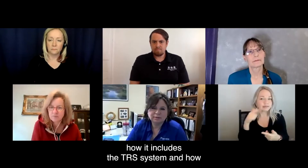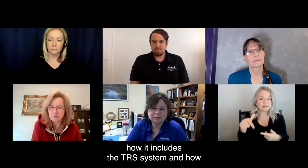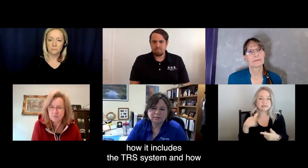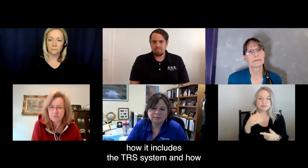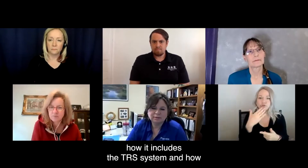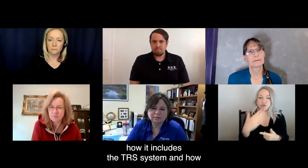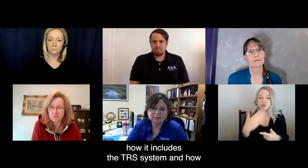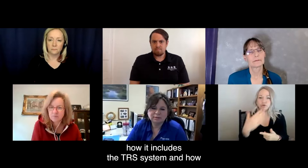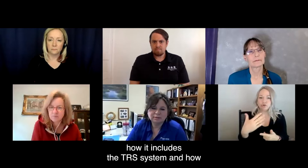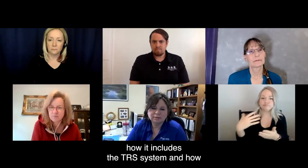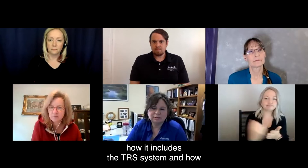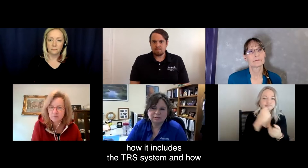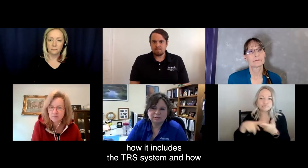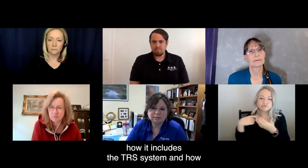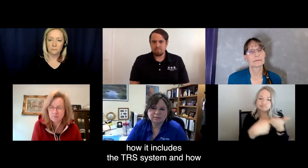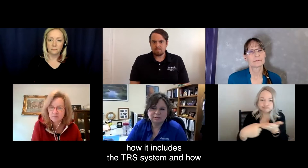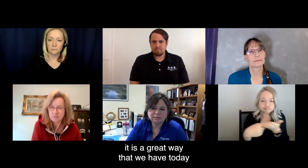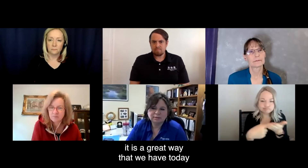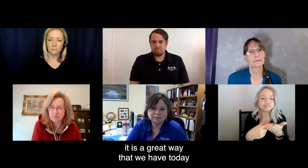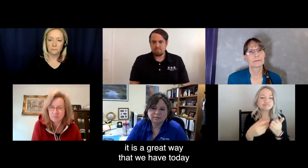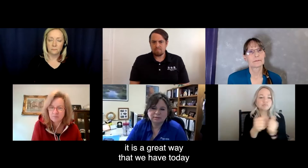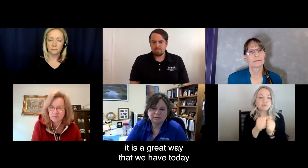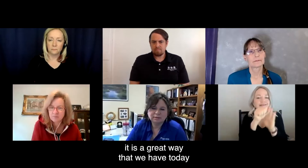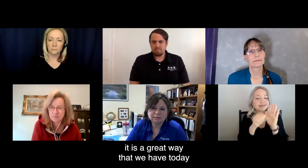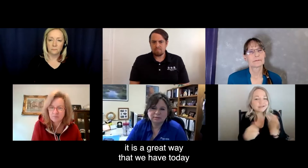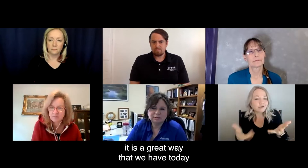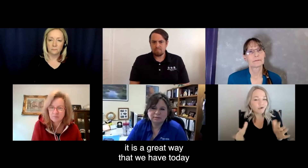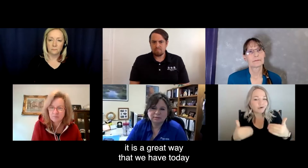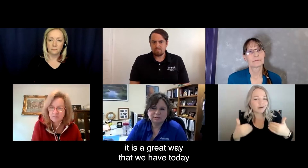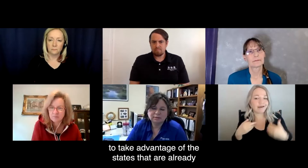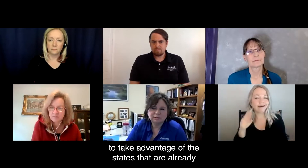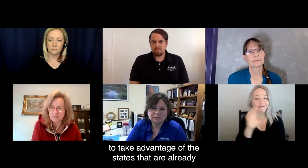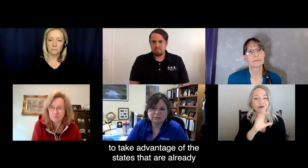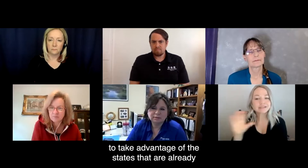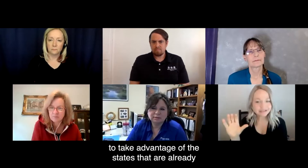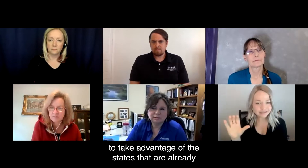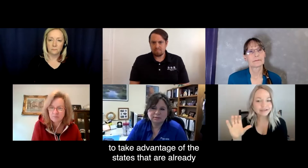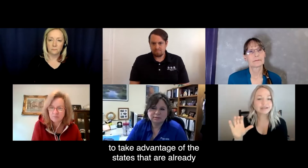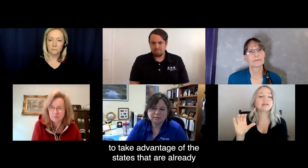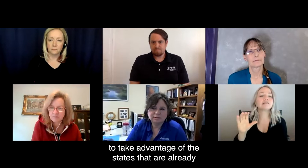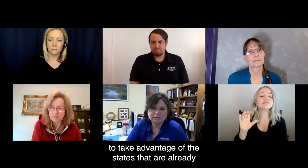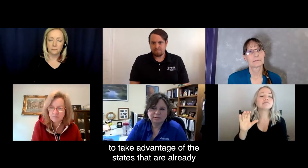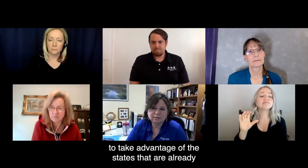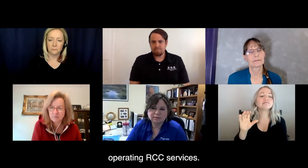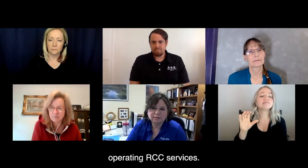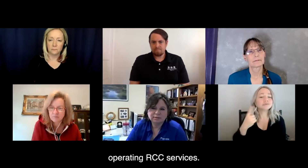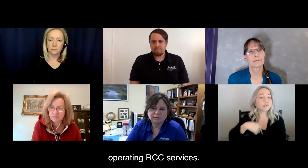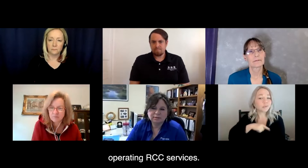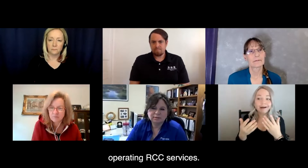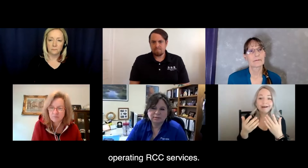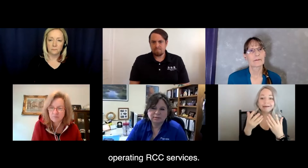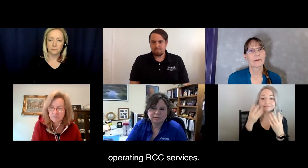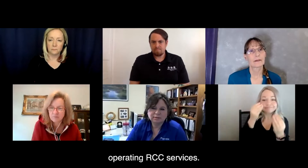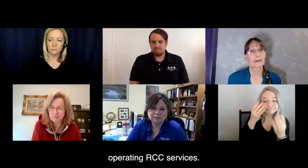it includes, the TRS system and how it is a great way that we have today to take advantage of the states that are already